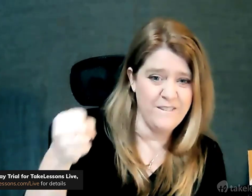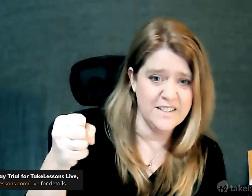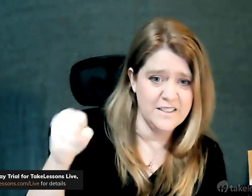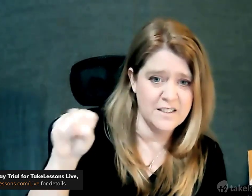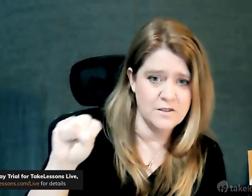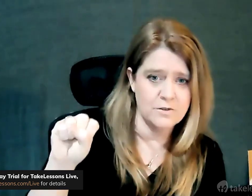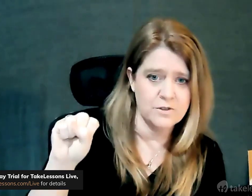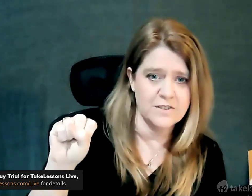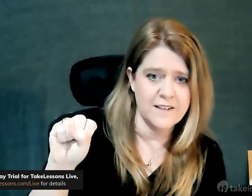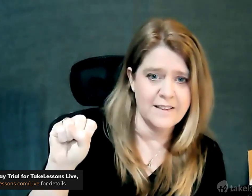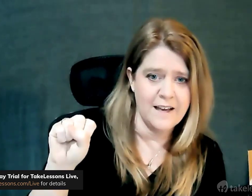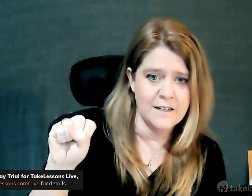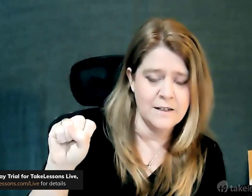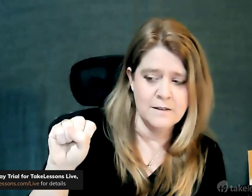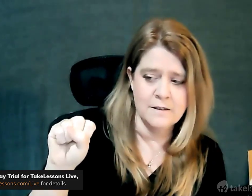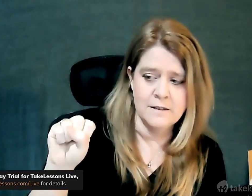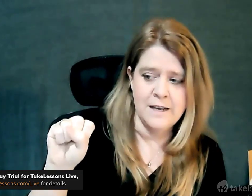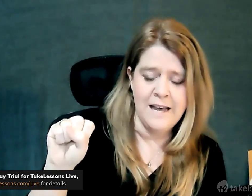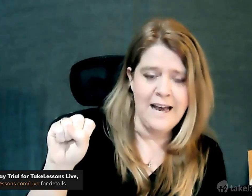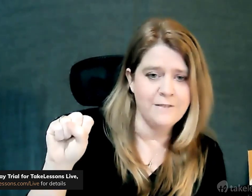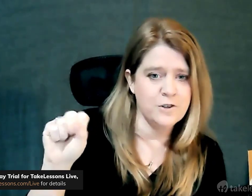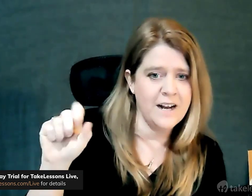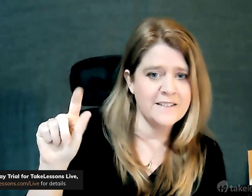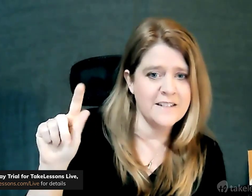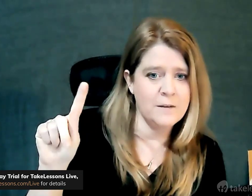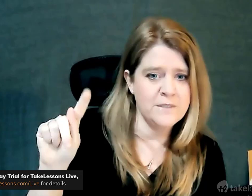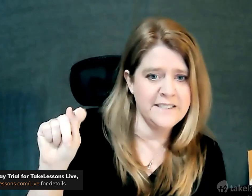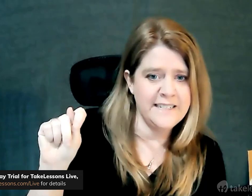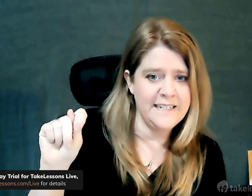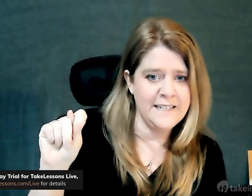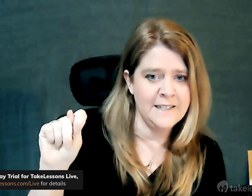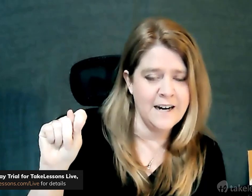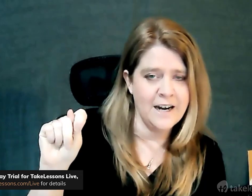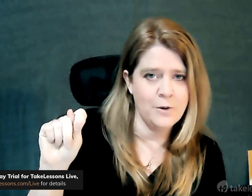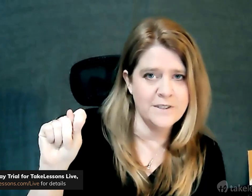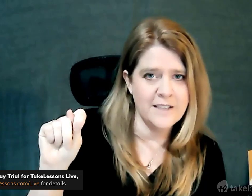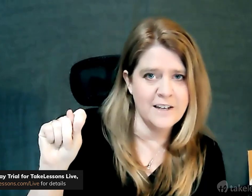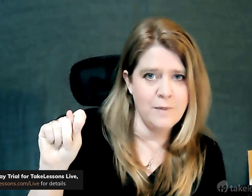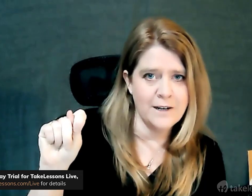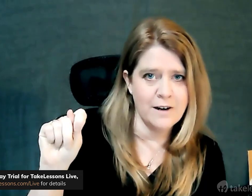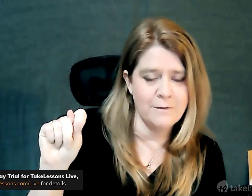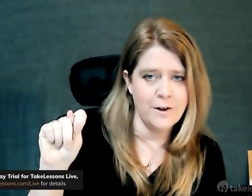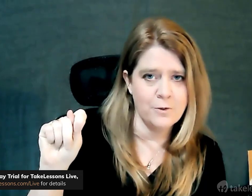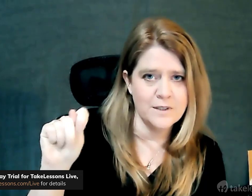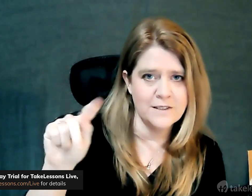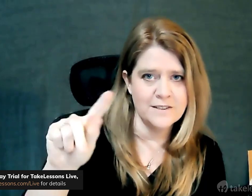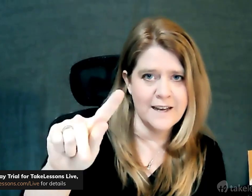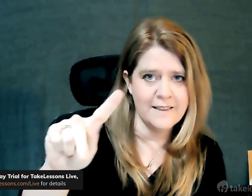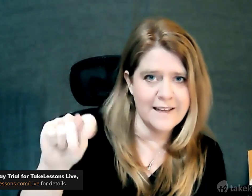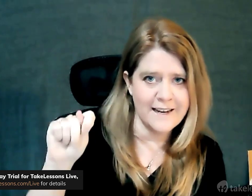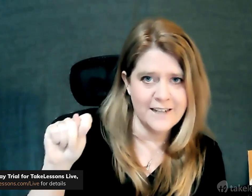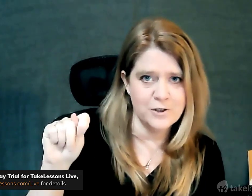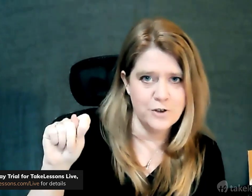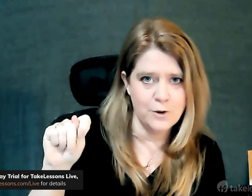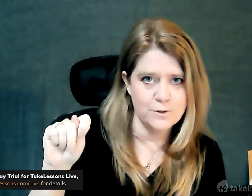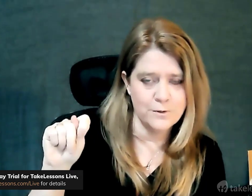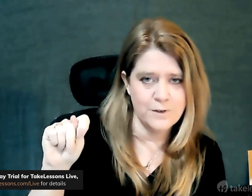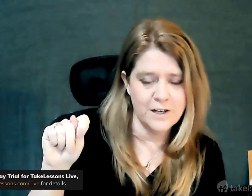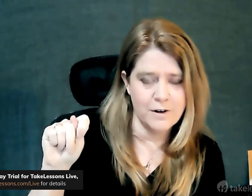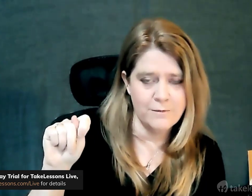fist, so it looks just like that. After S comes T. I always think of my grandfather with the sign, like I got your nose. So if you had a grandfather